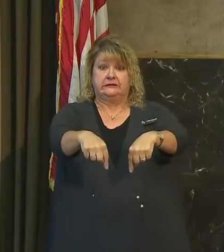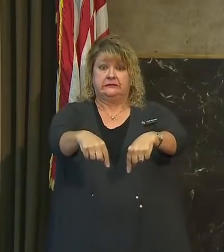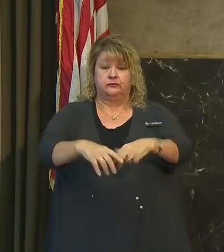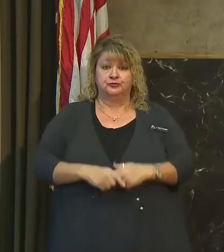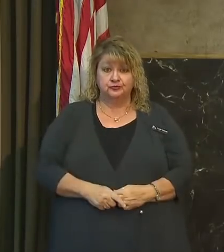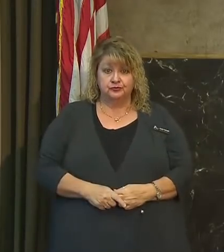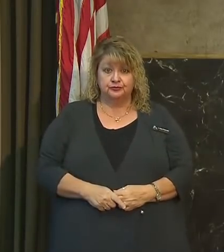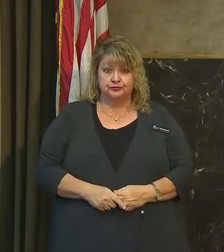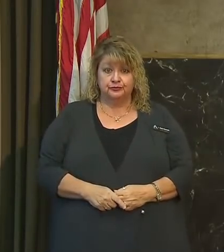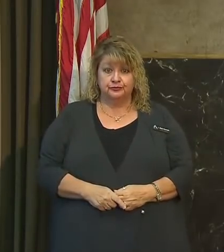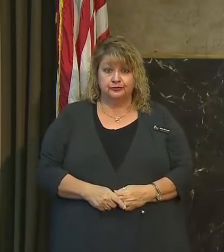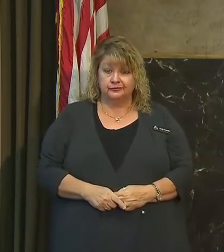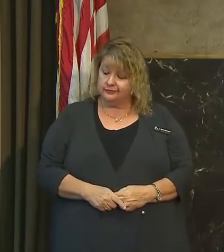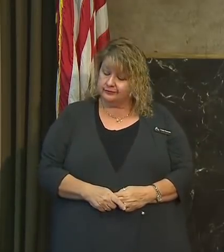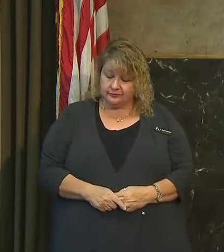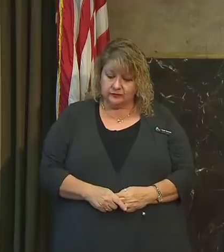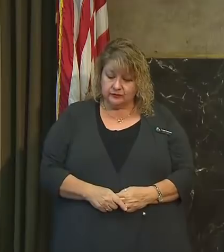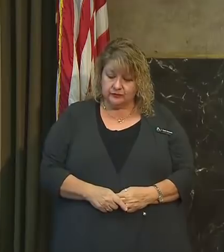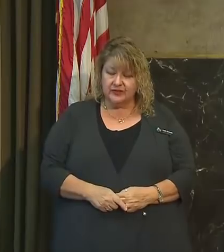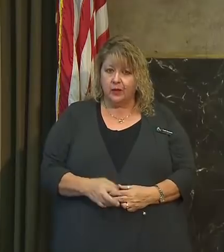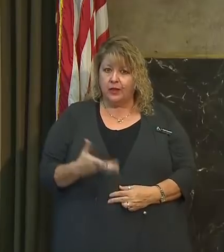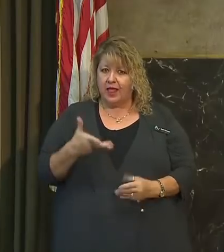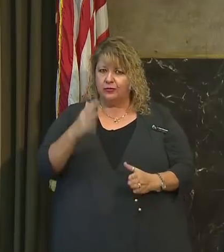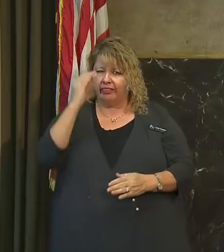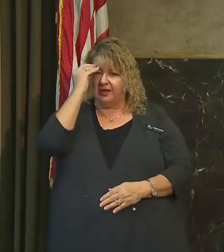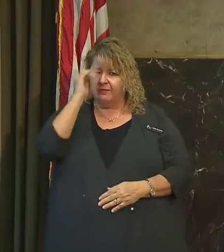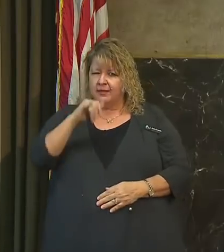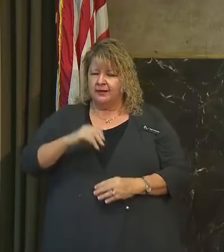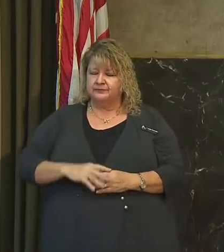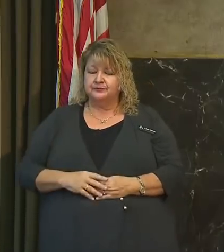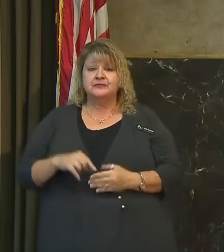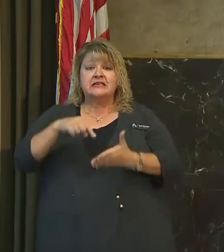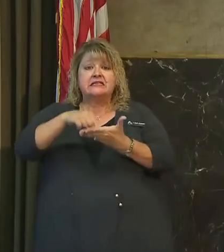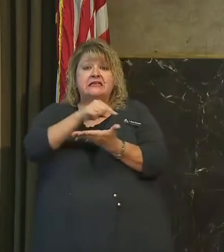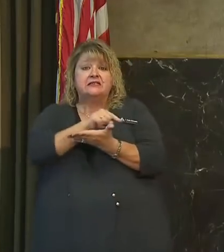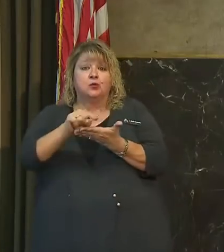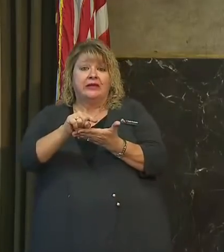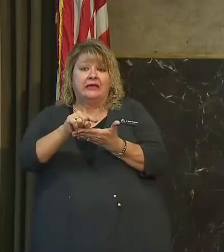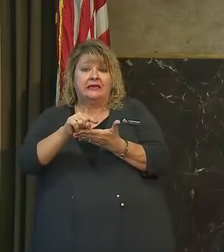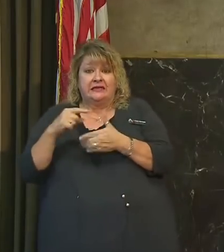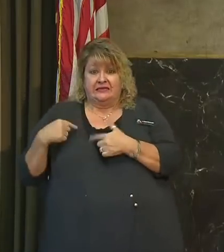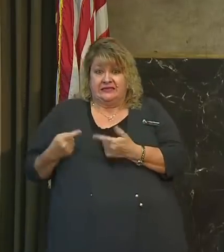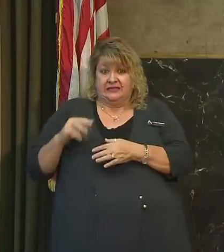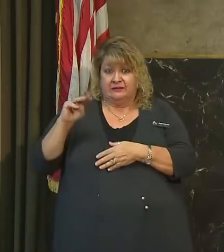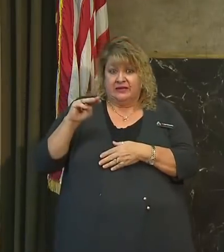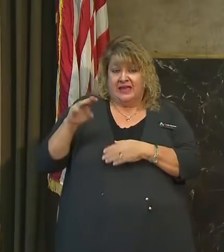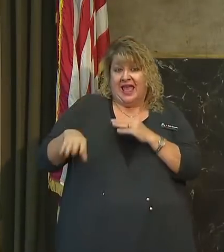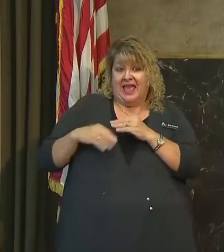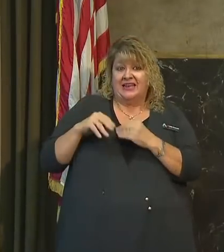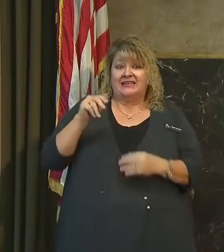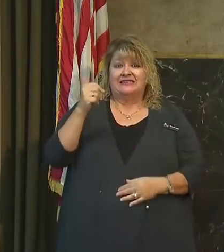Just this week alone, since Monday, and including today's announcements, we've added